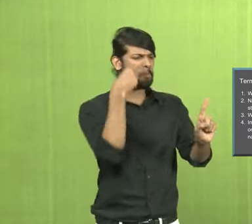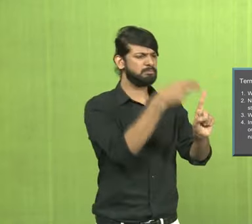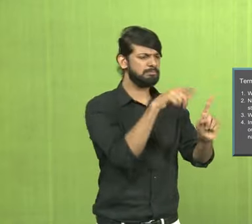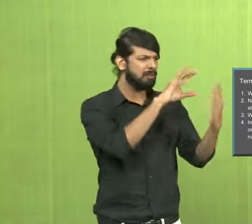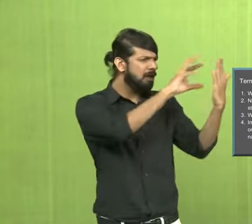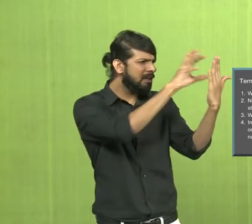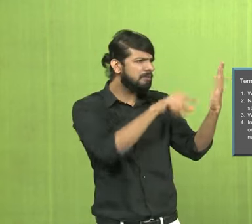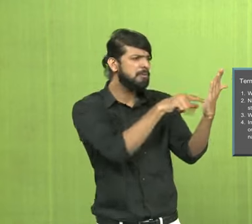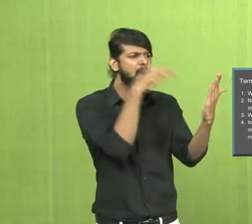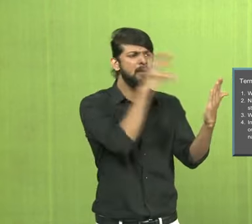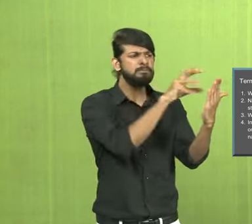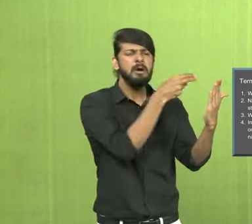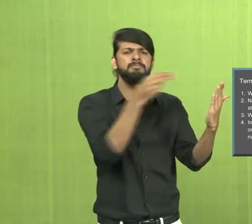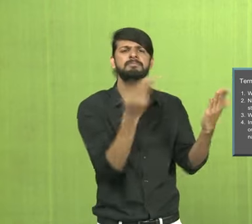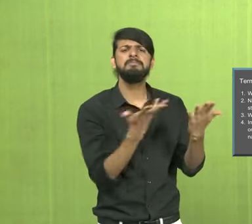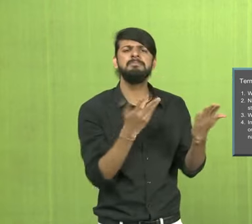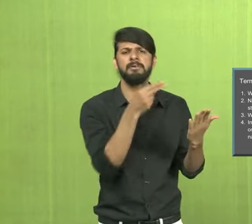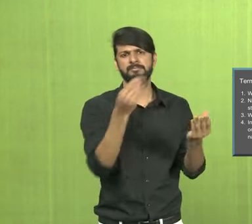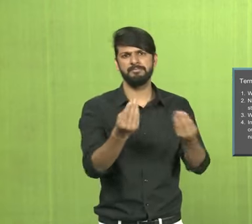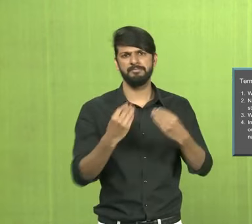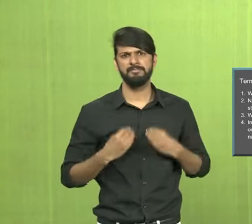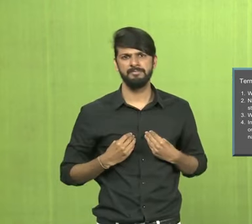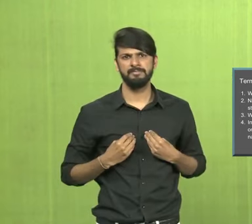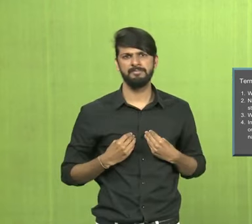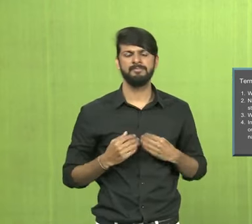of the Kohbar mural.